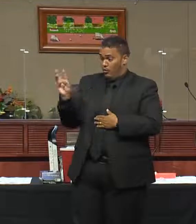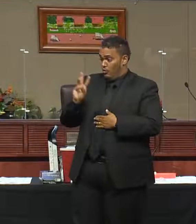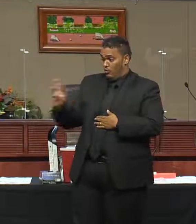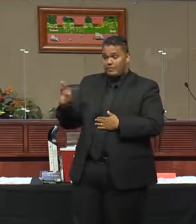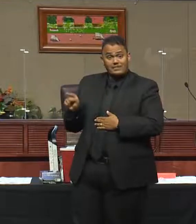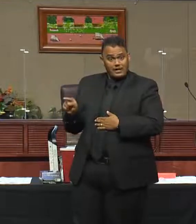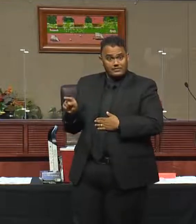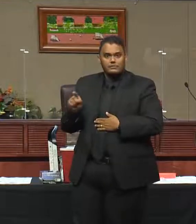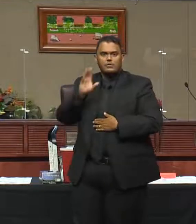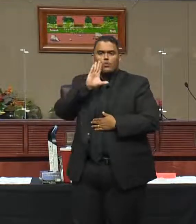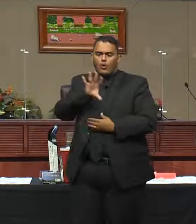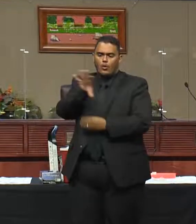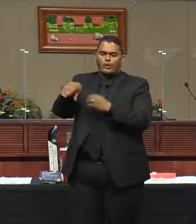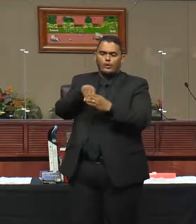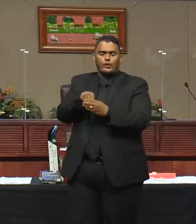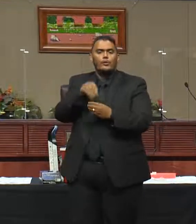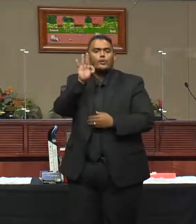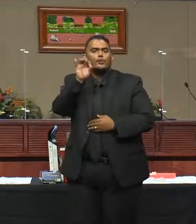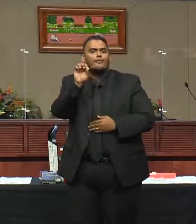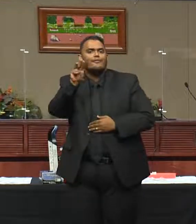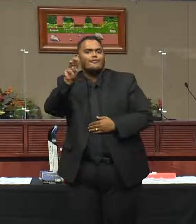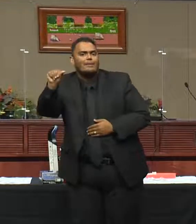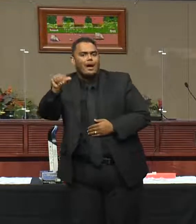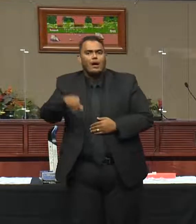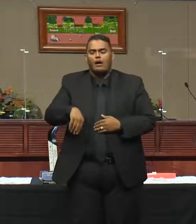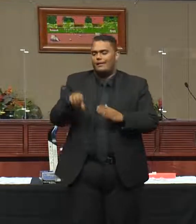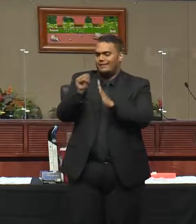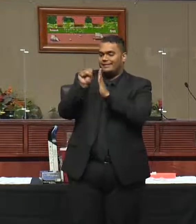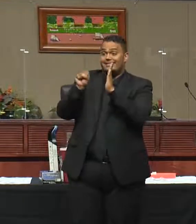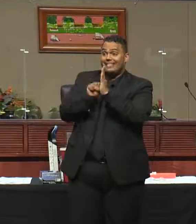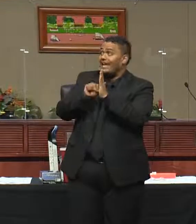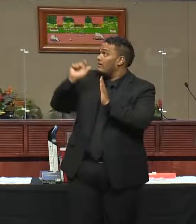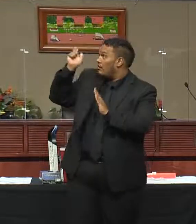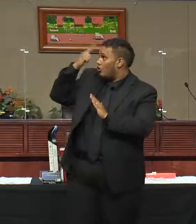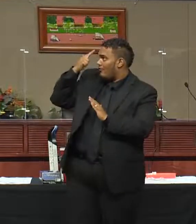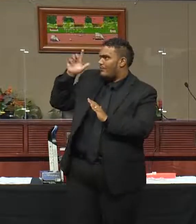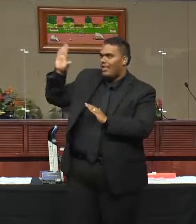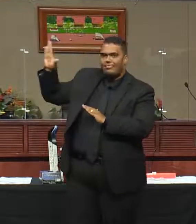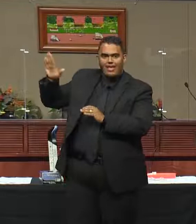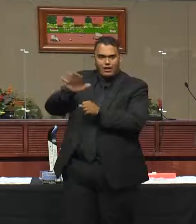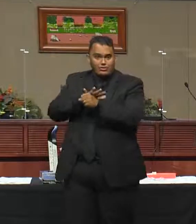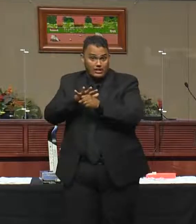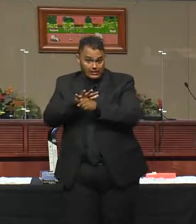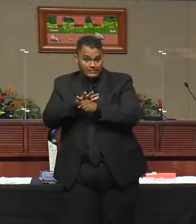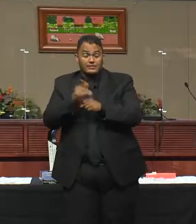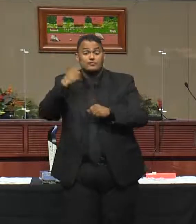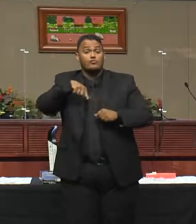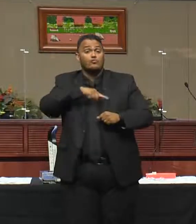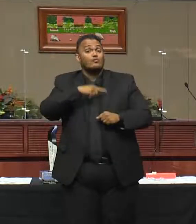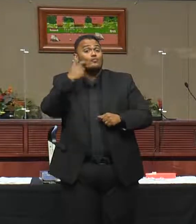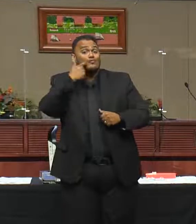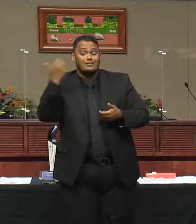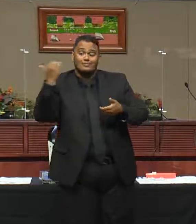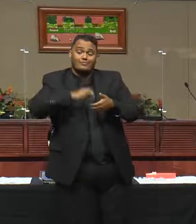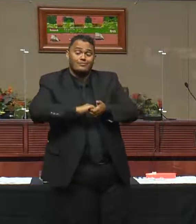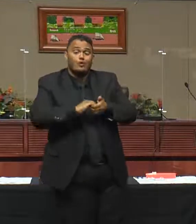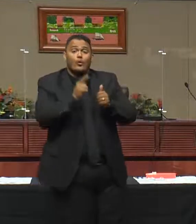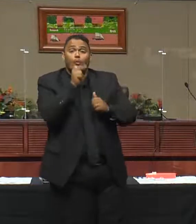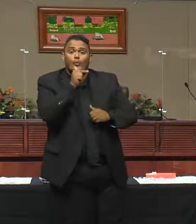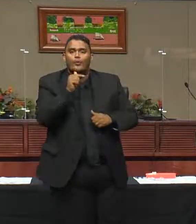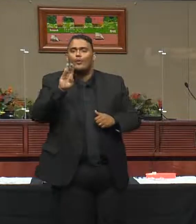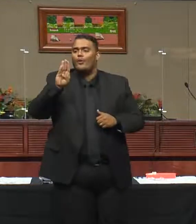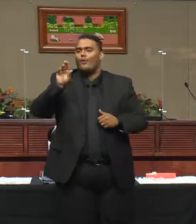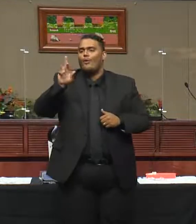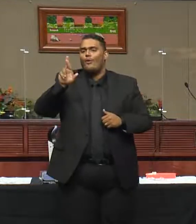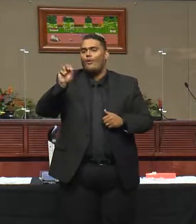state-supported sites. One opportunity I want to mention is a partnership with Bravo Supermarkets. Orange County government and the Florida